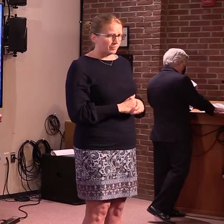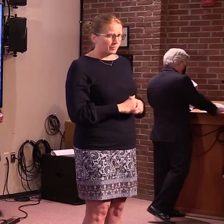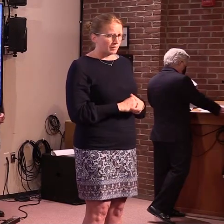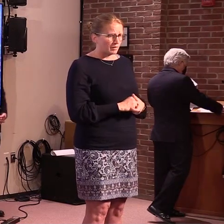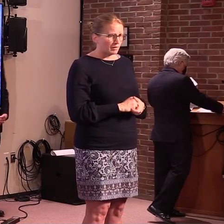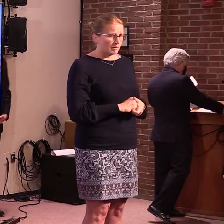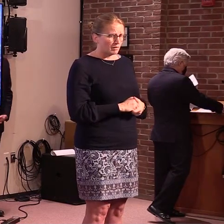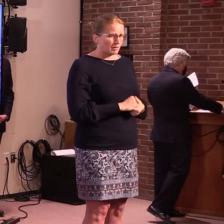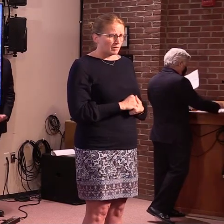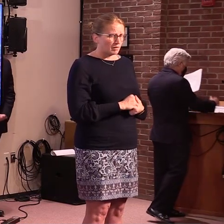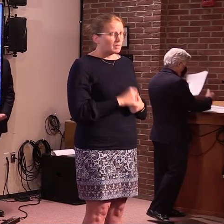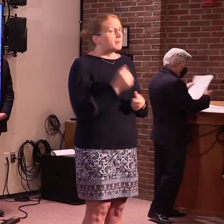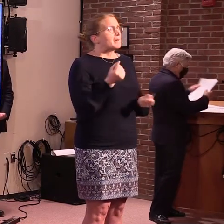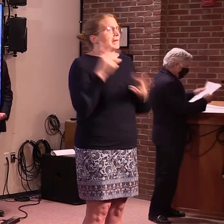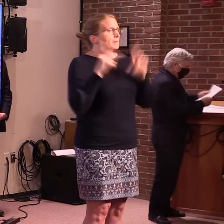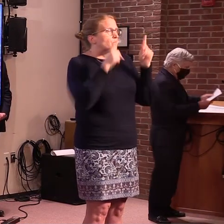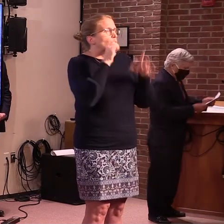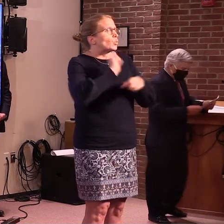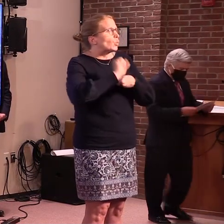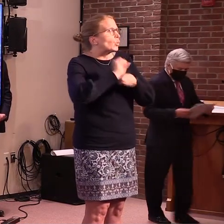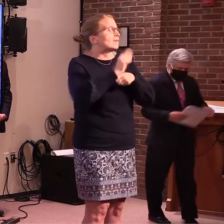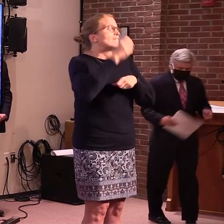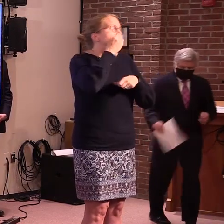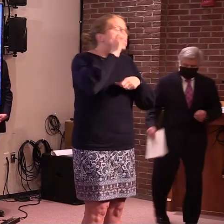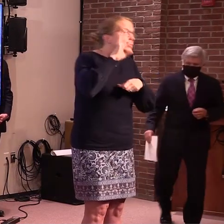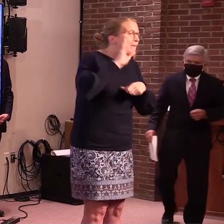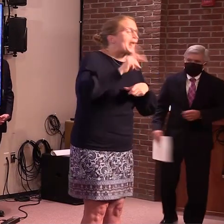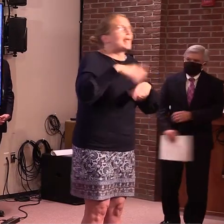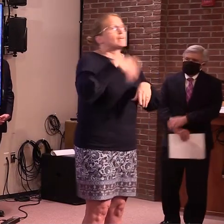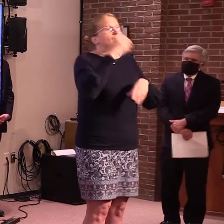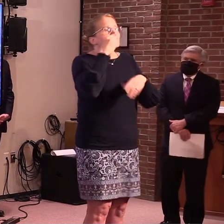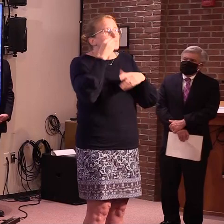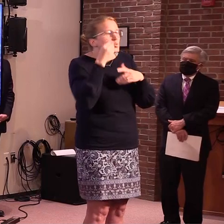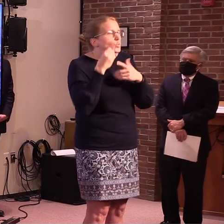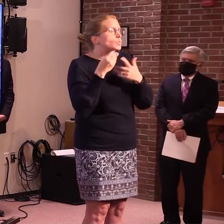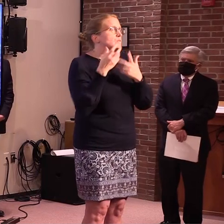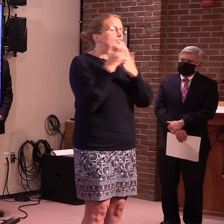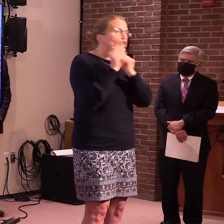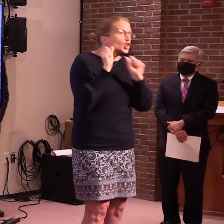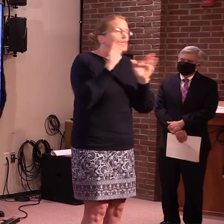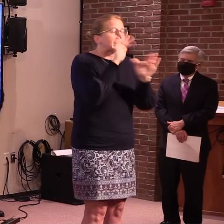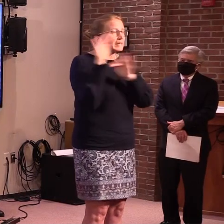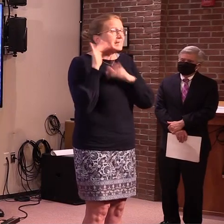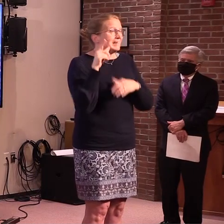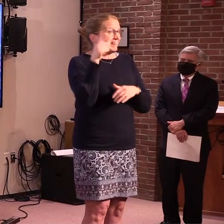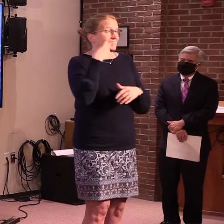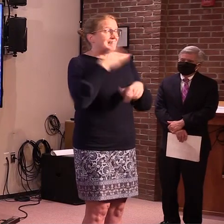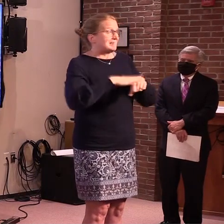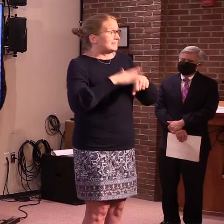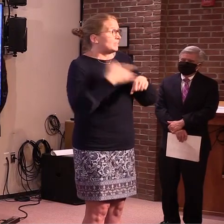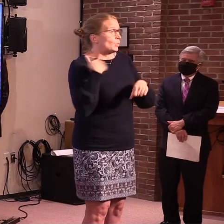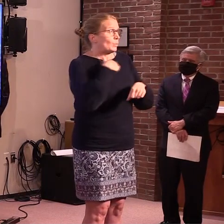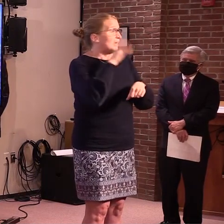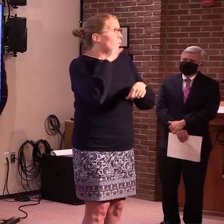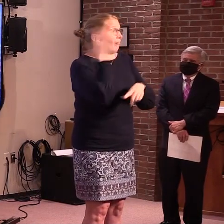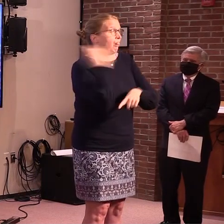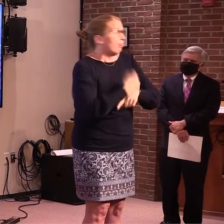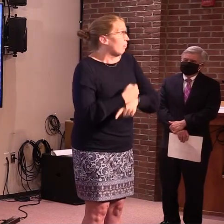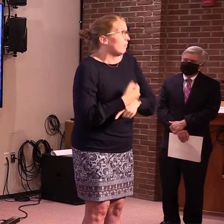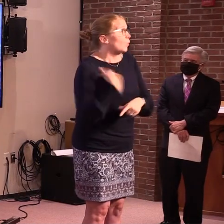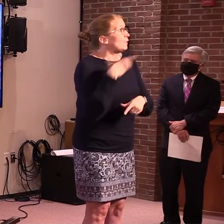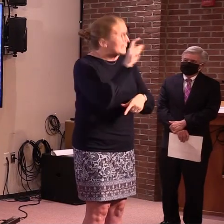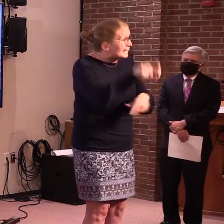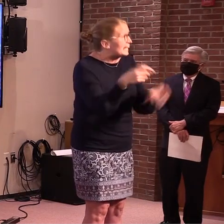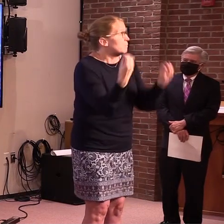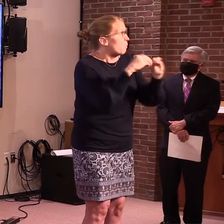the field of food security are warning that food sites could collapse without more funding. Is Governor Scott looking